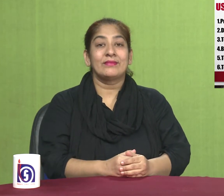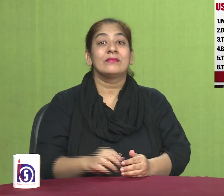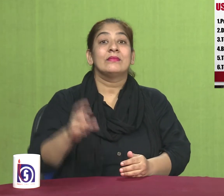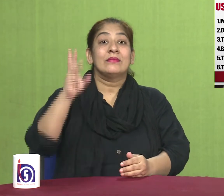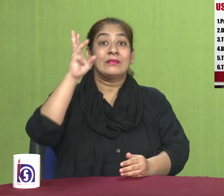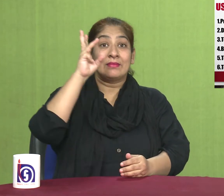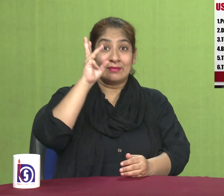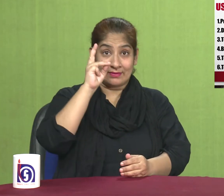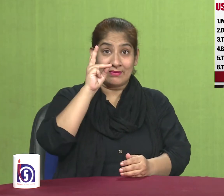expenses.